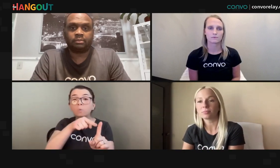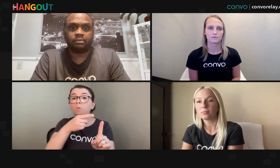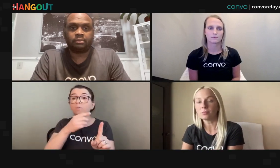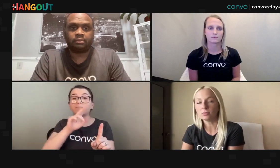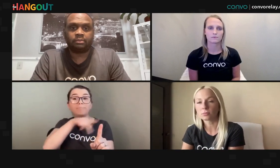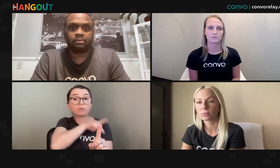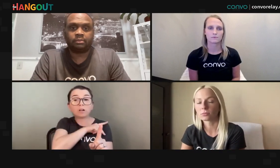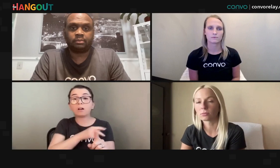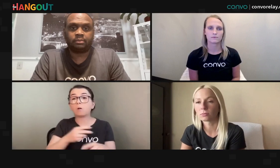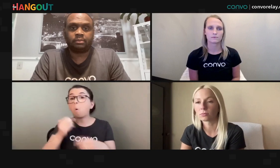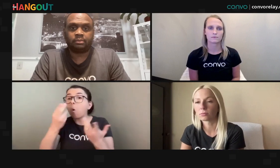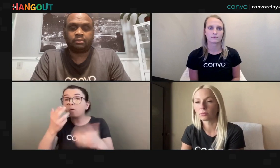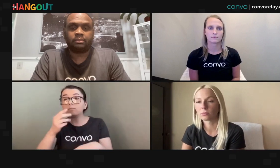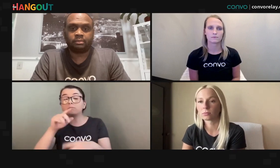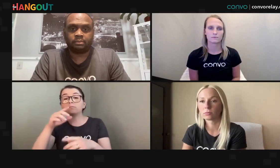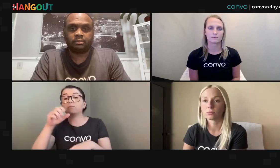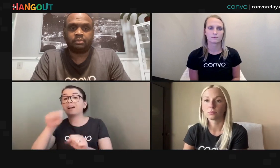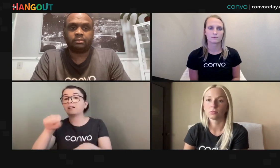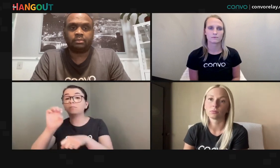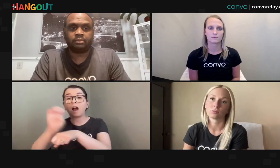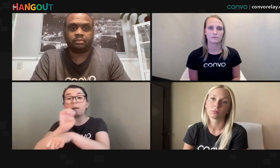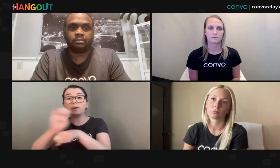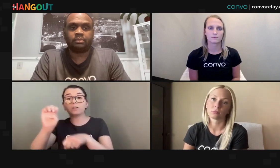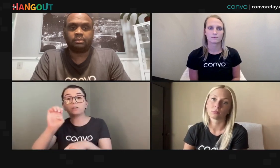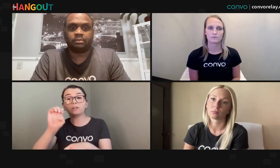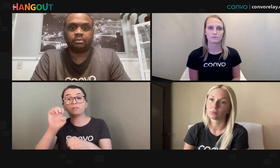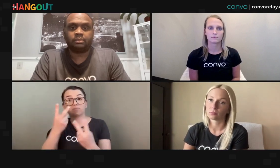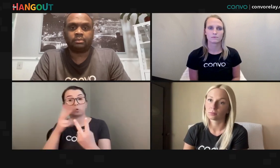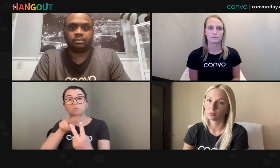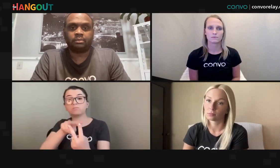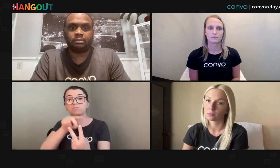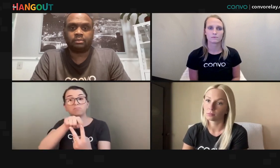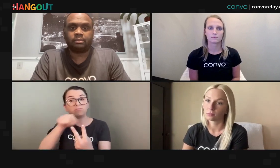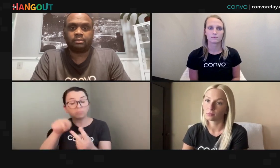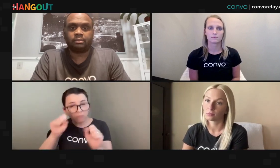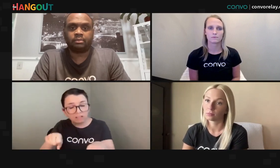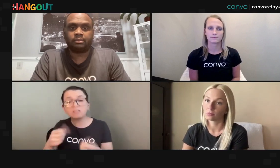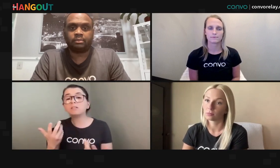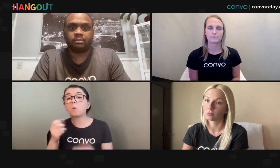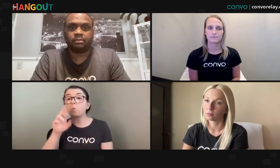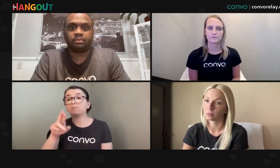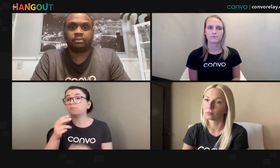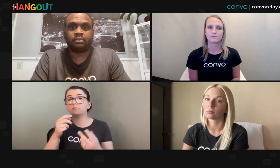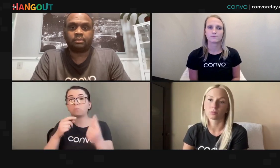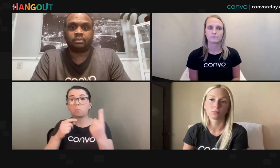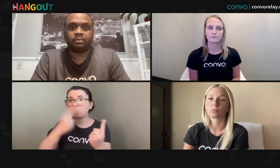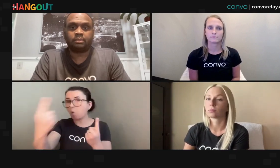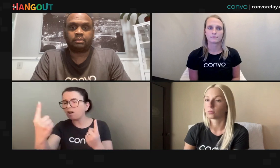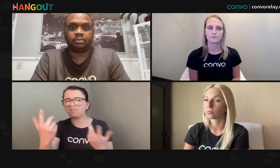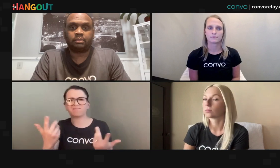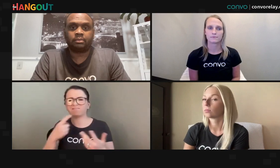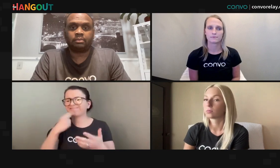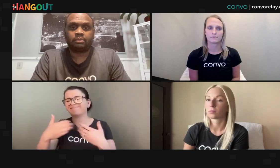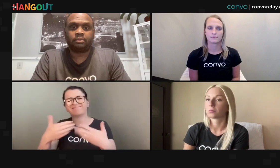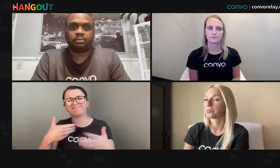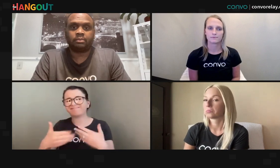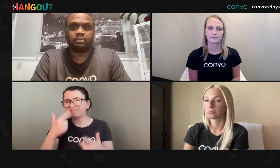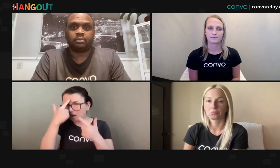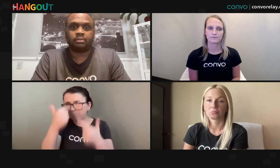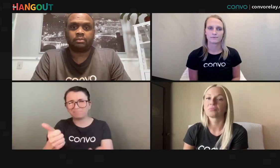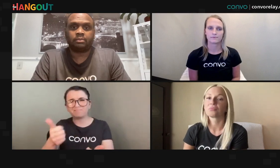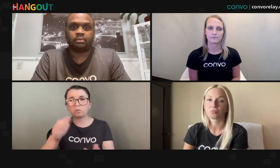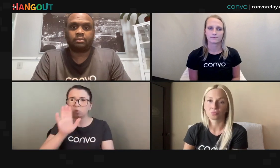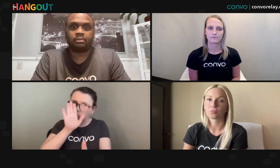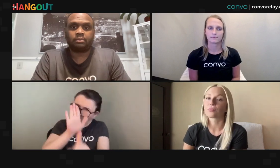Or for example, if you have a personal number with Convo or enterprise, you can have a personal and or